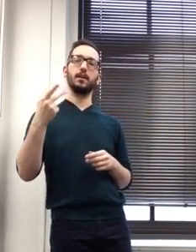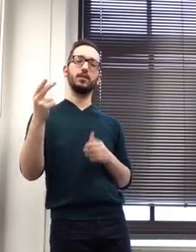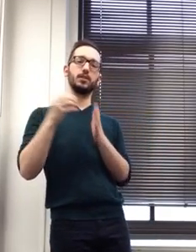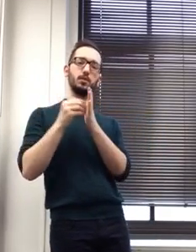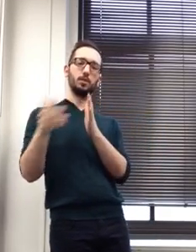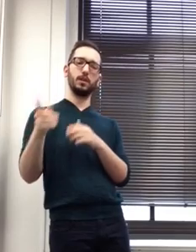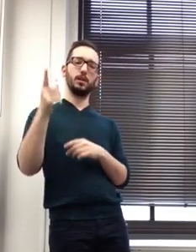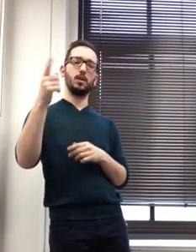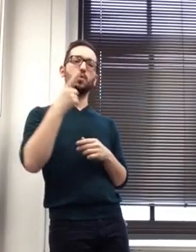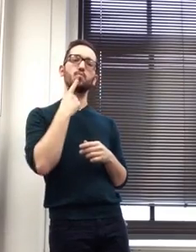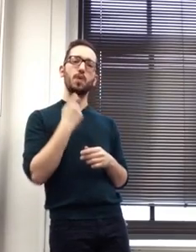do for you, Kate?